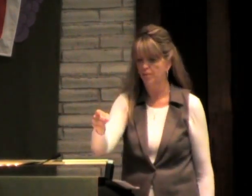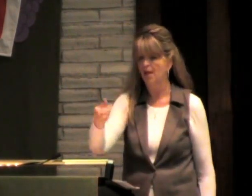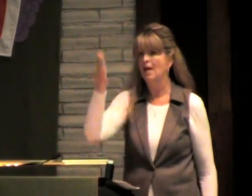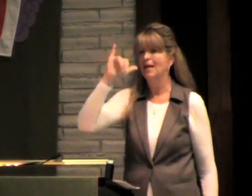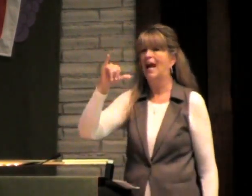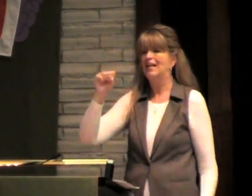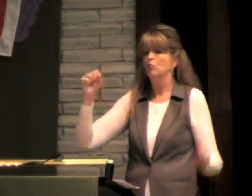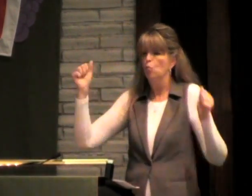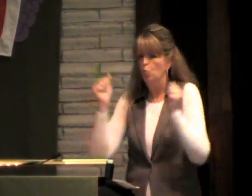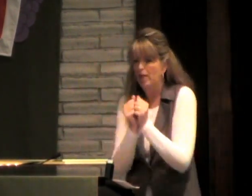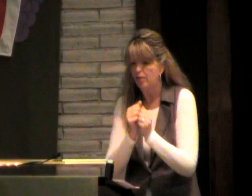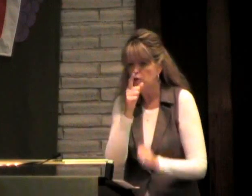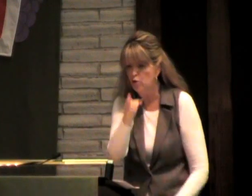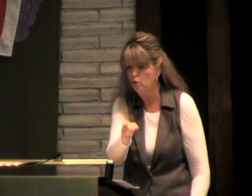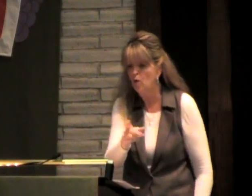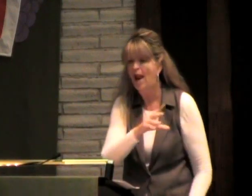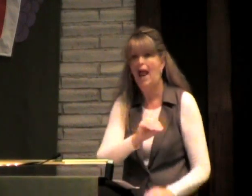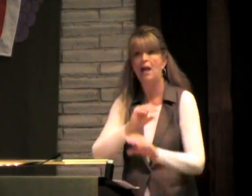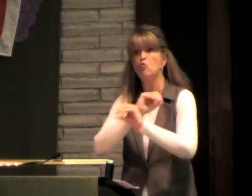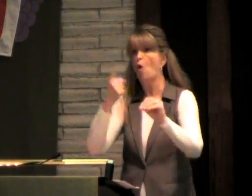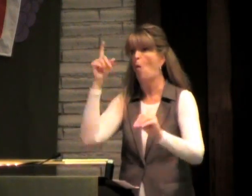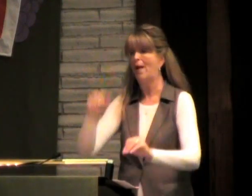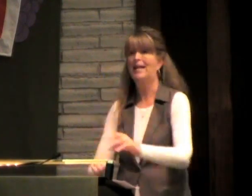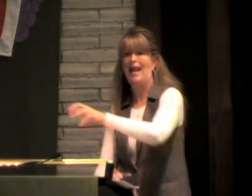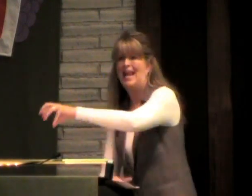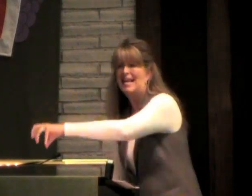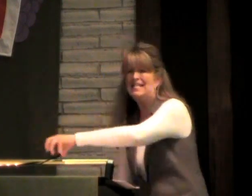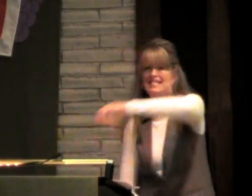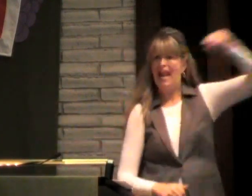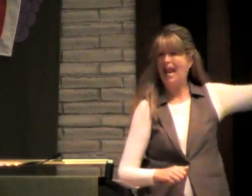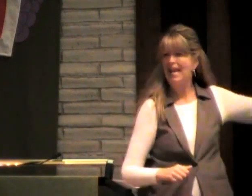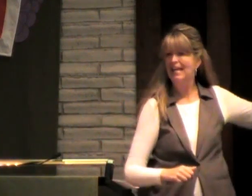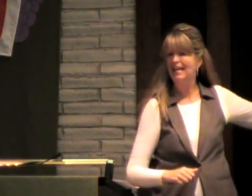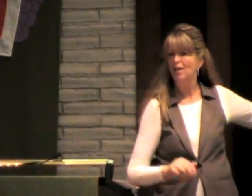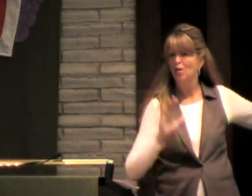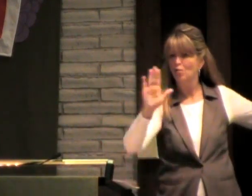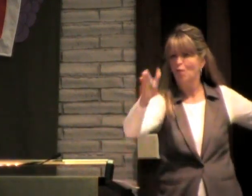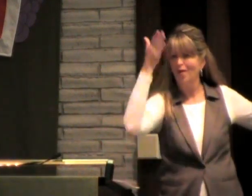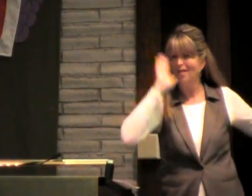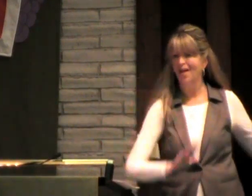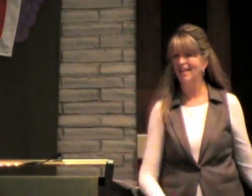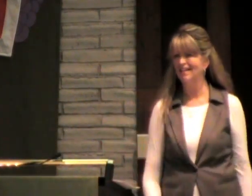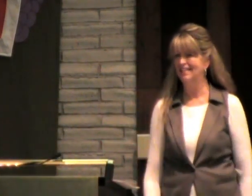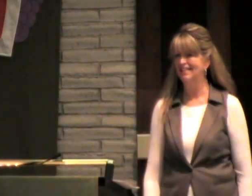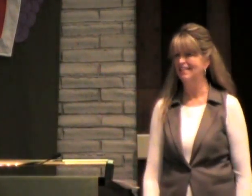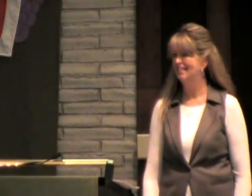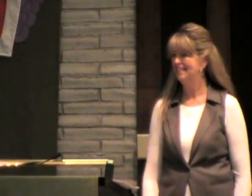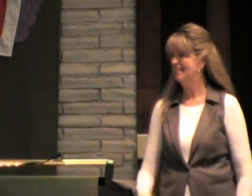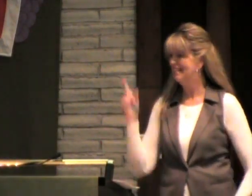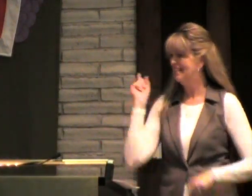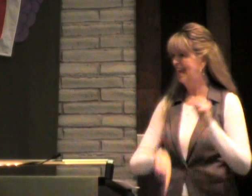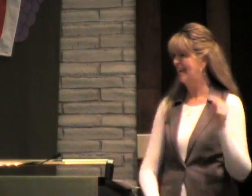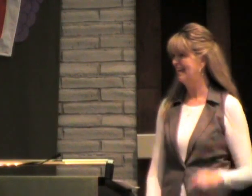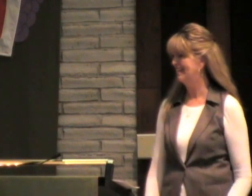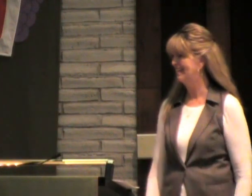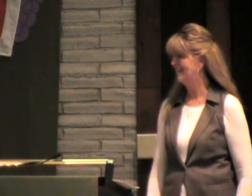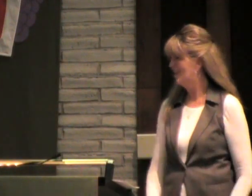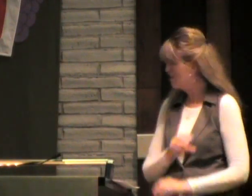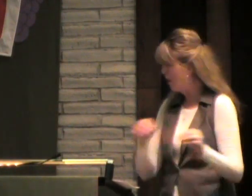you. And God is with you, and no one can take away your God.